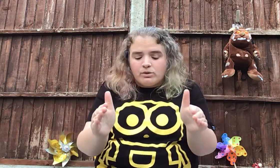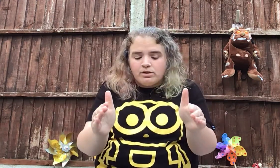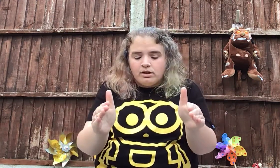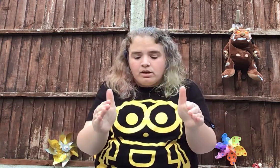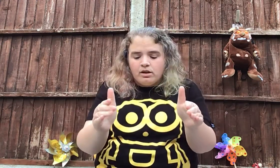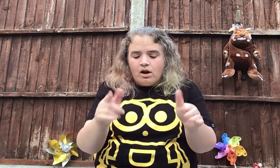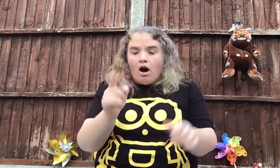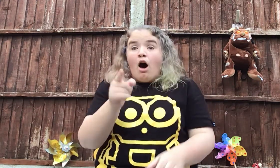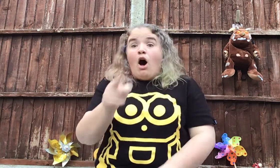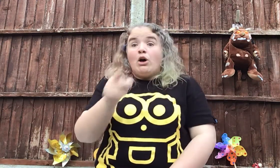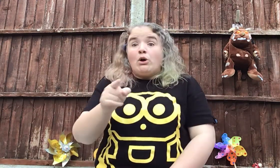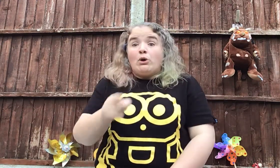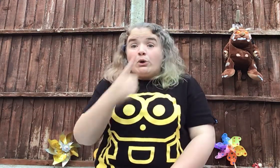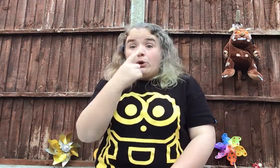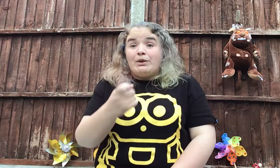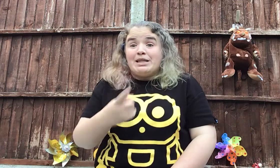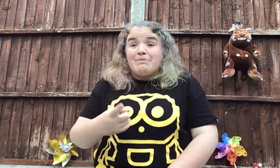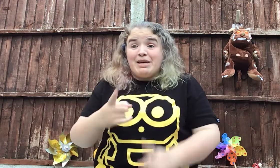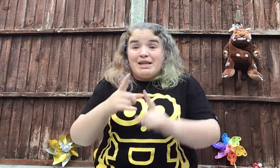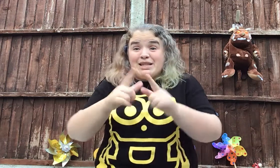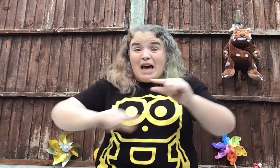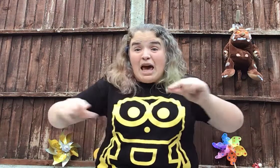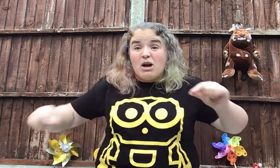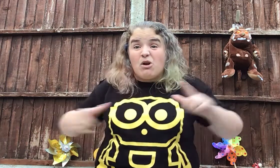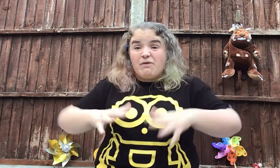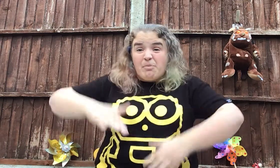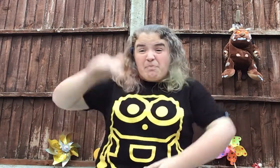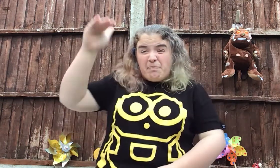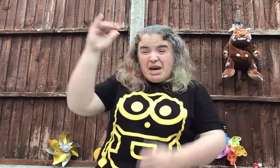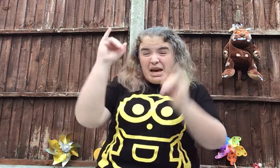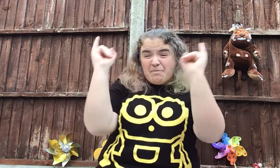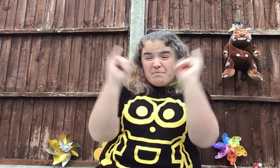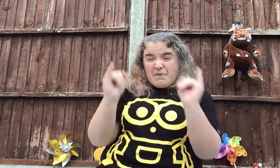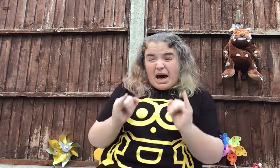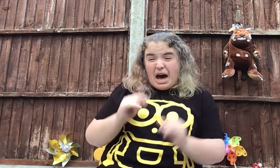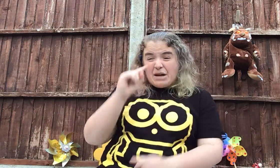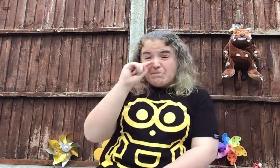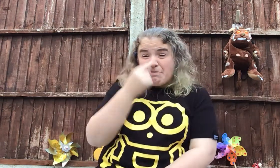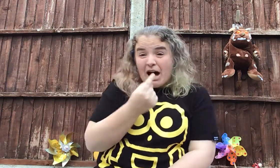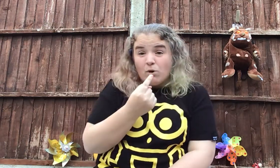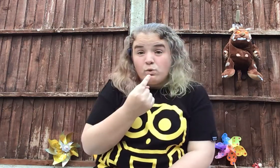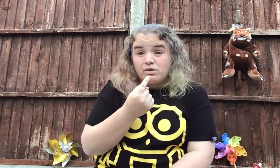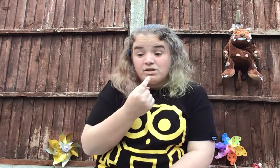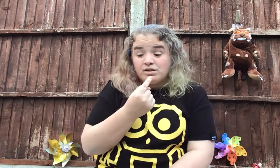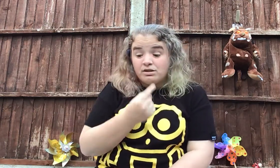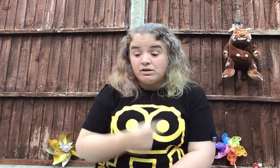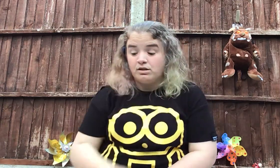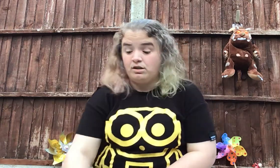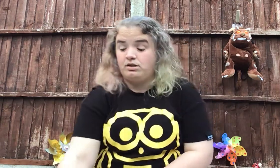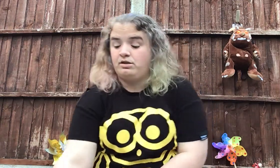house. Could this be the tail of the big bad mouse?